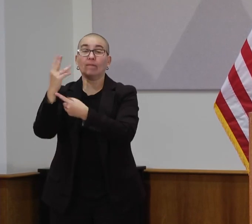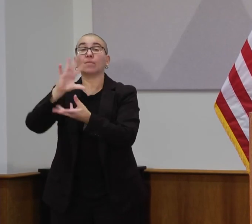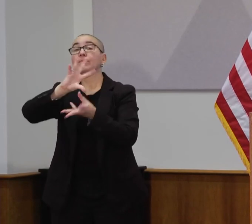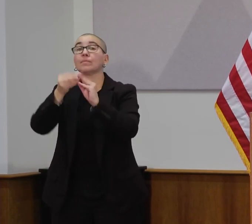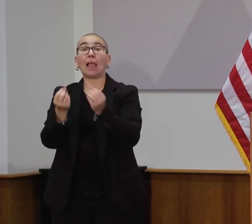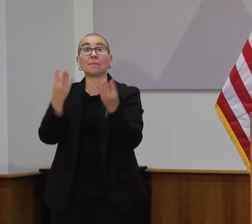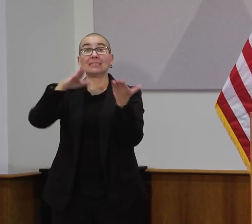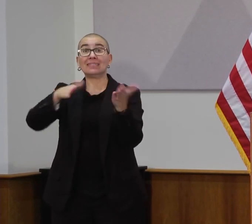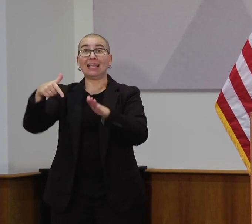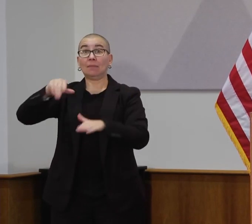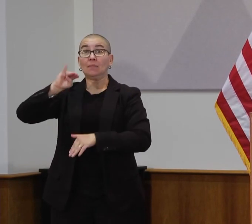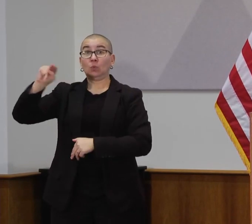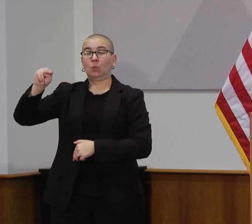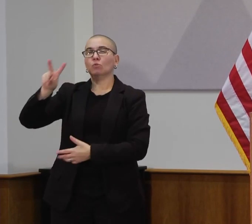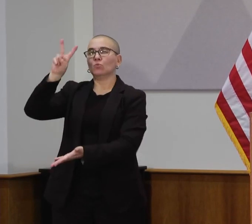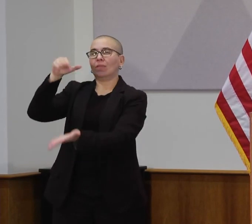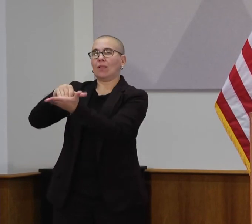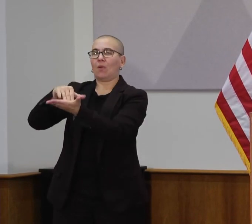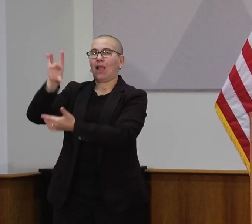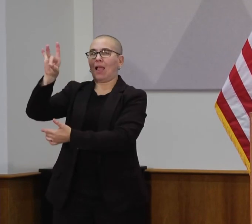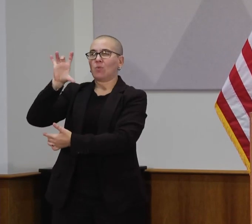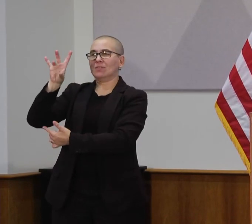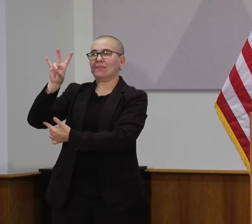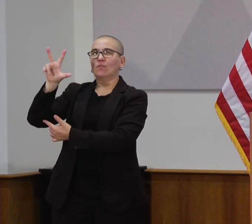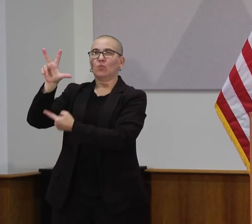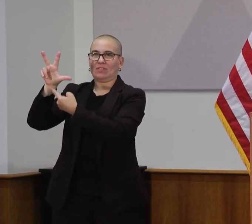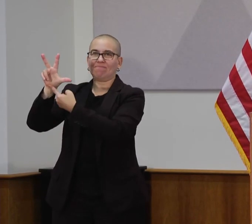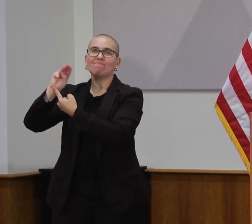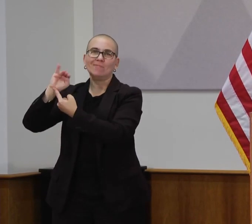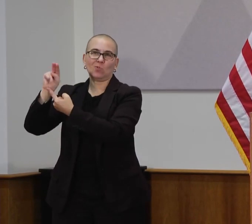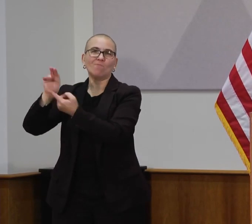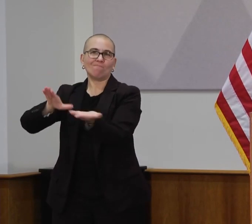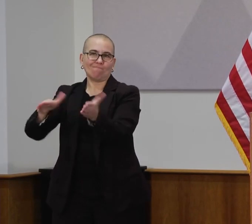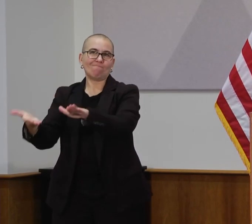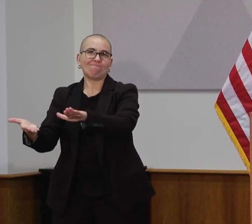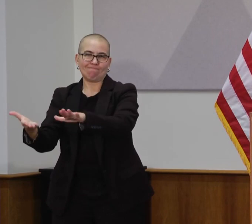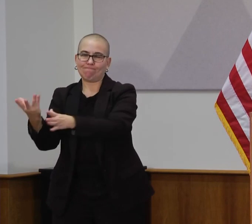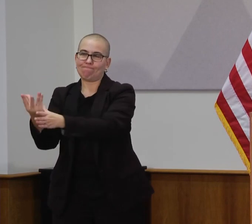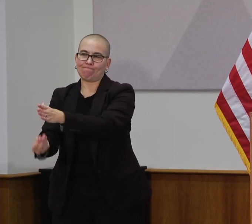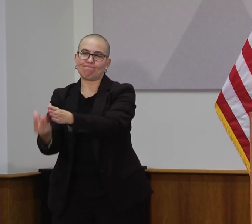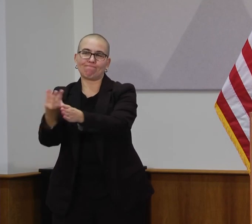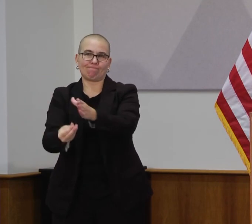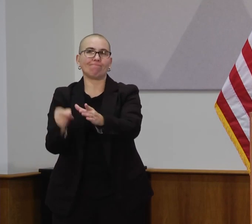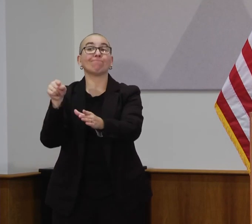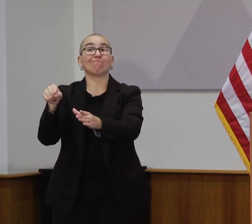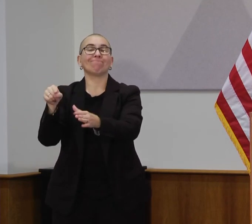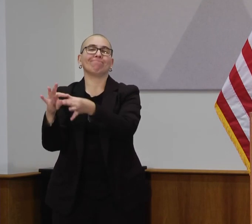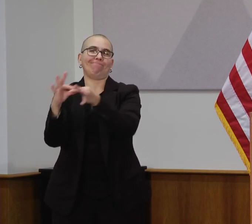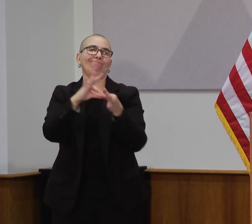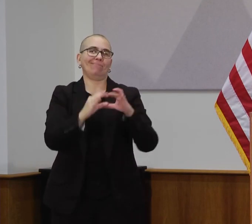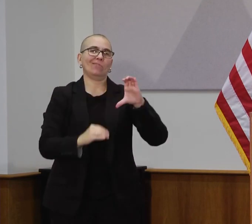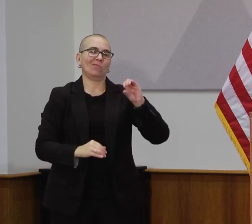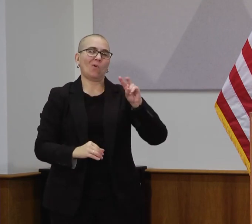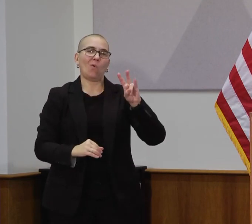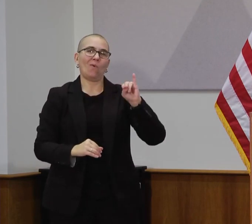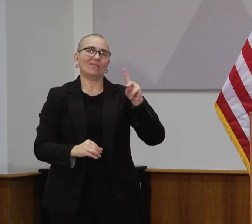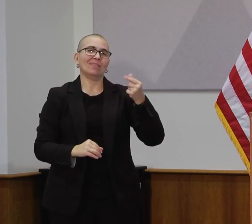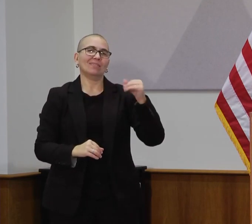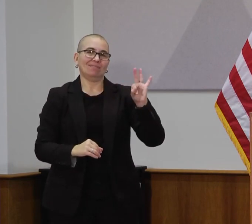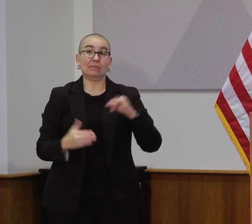2,873 of our fellow Minnesotans that have been lost to COVID-19. This after 66 deaths were reported over the weekend.